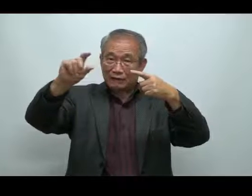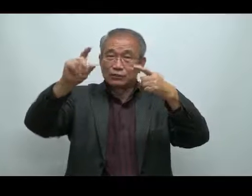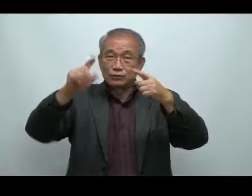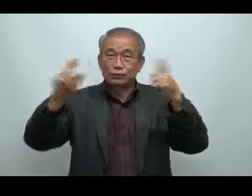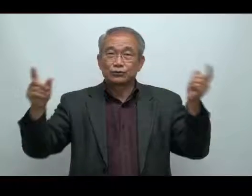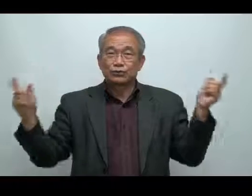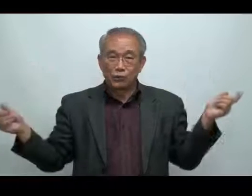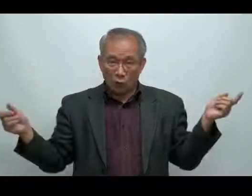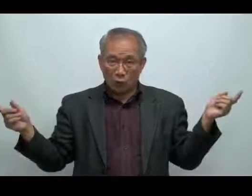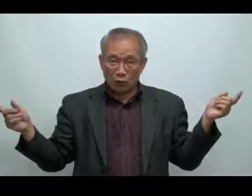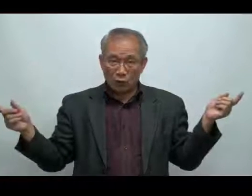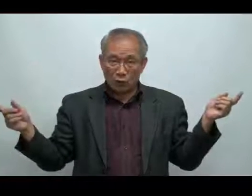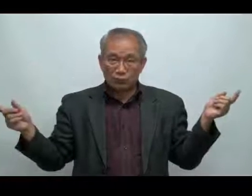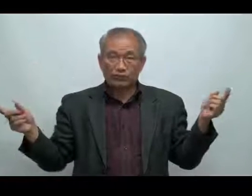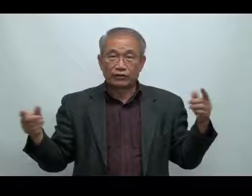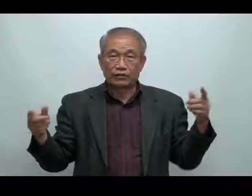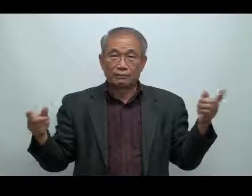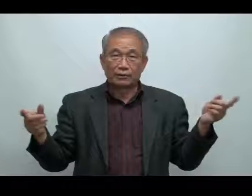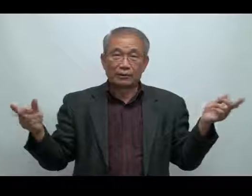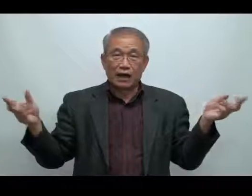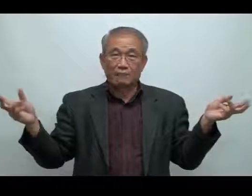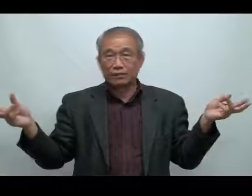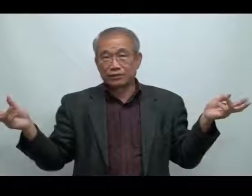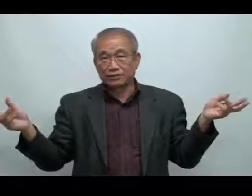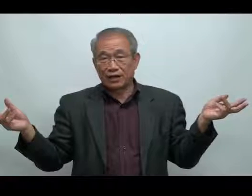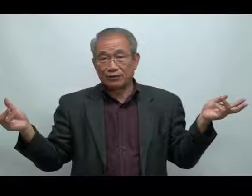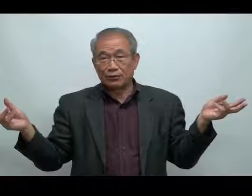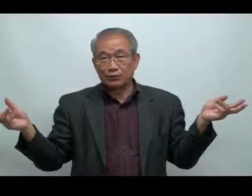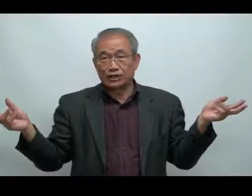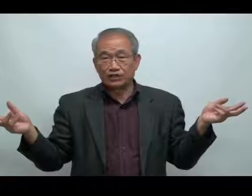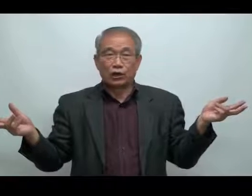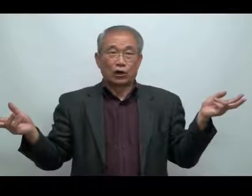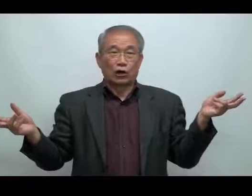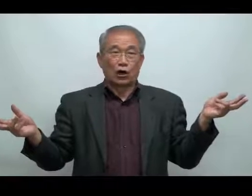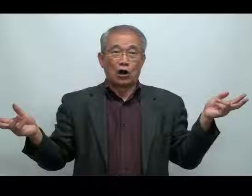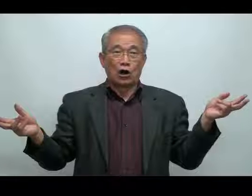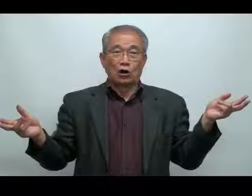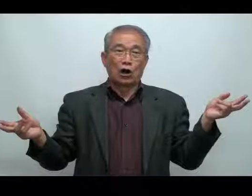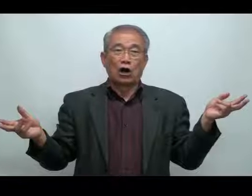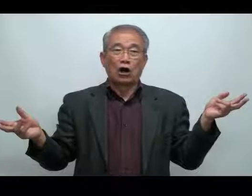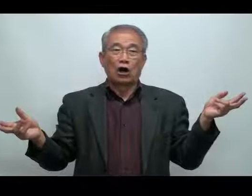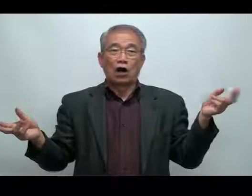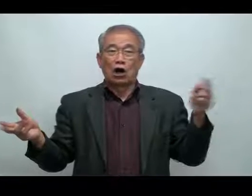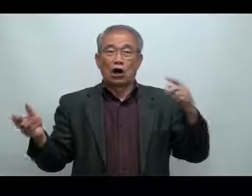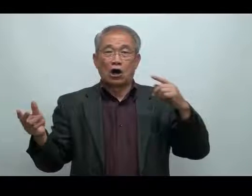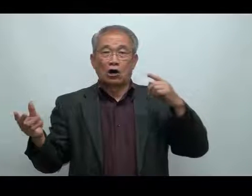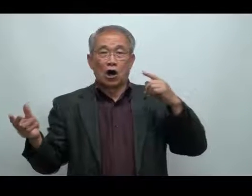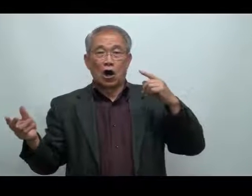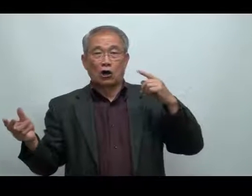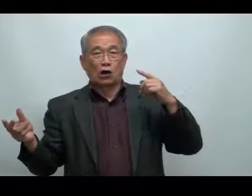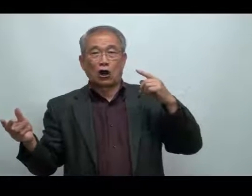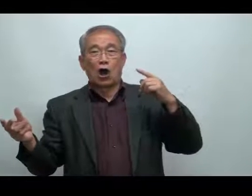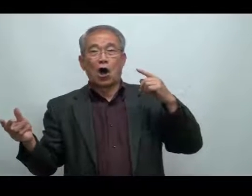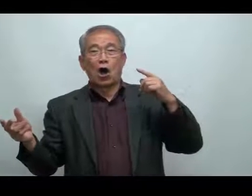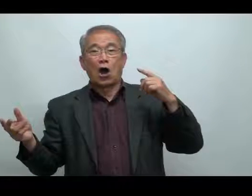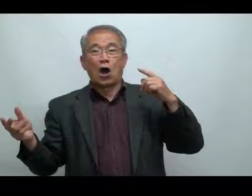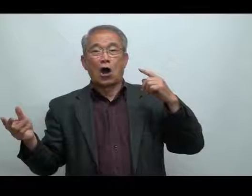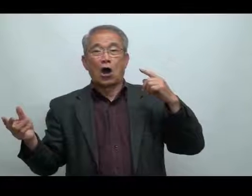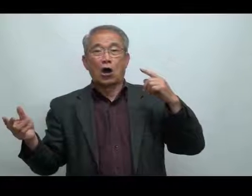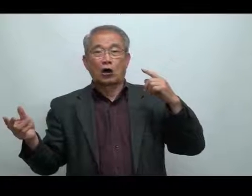you use yo. So for example, Amazing Grace, I would sing go go go go go